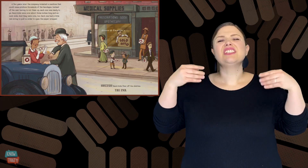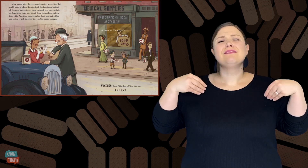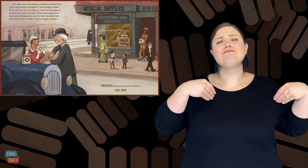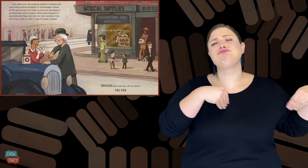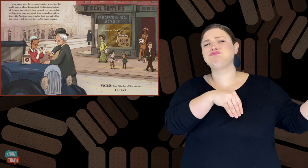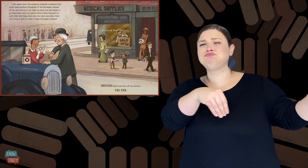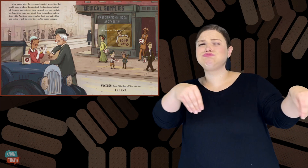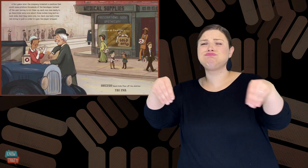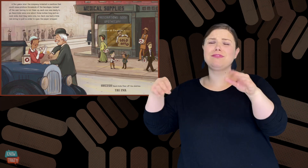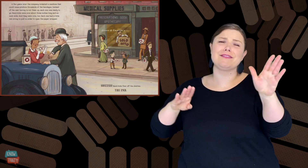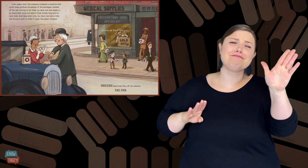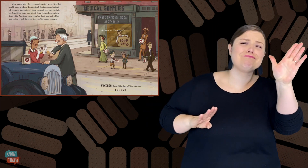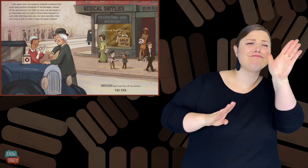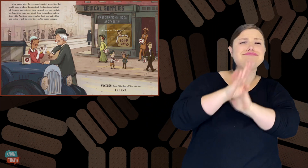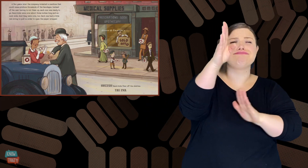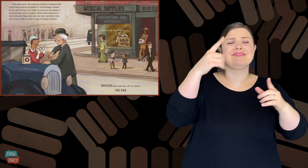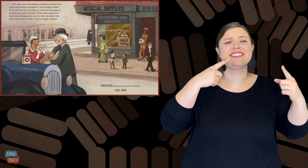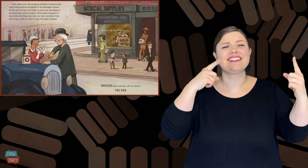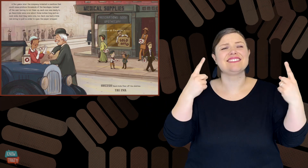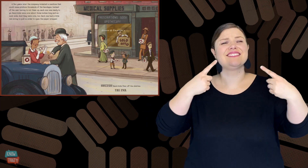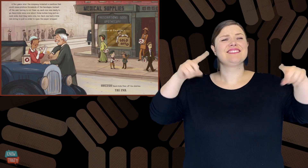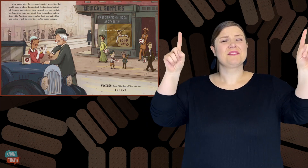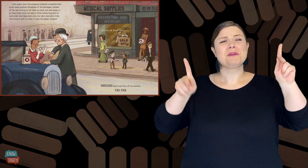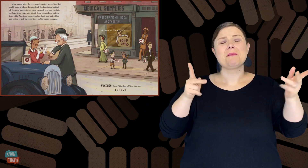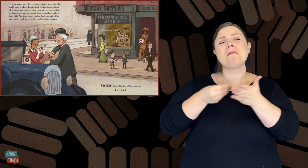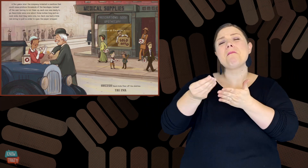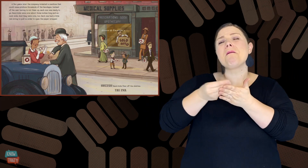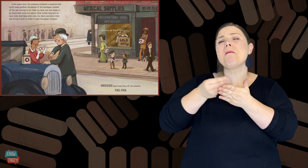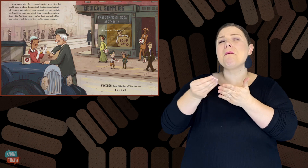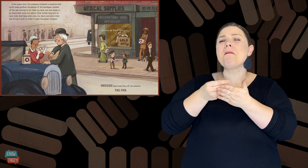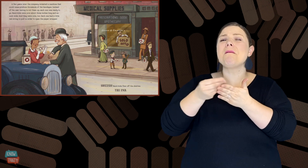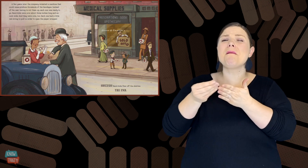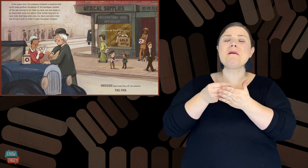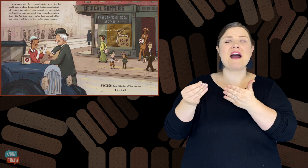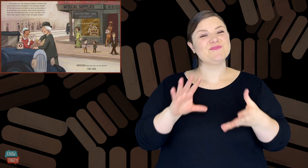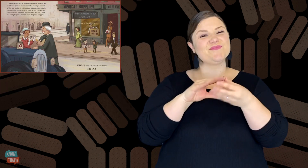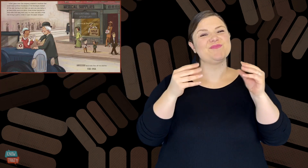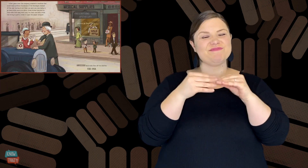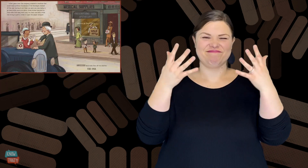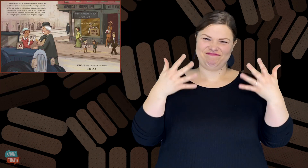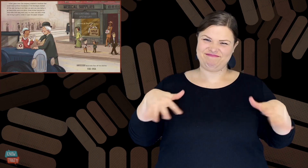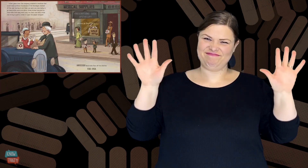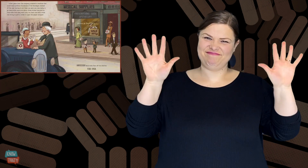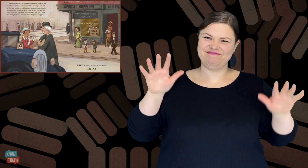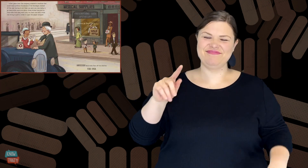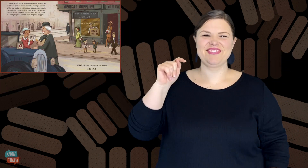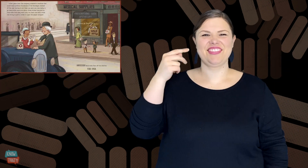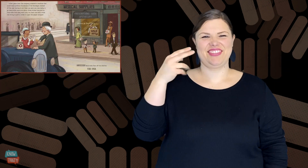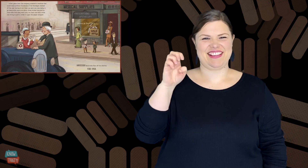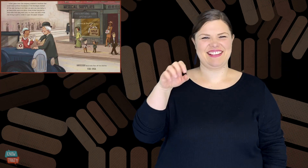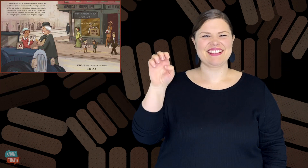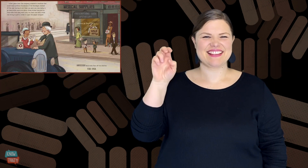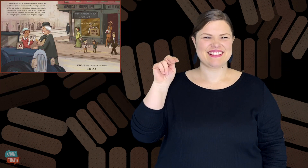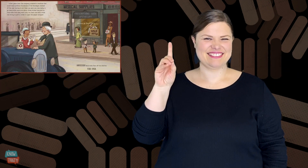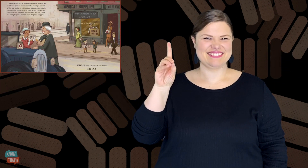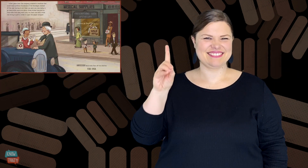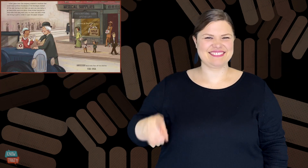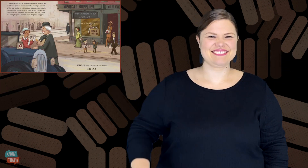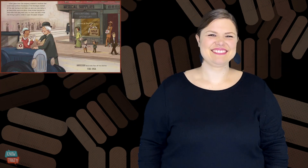Success! Band-Aids flew off the shelves. The end. No,